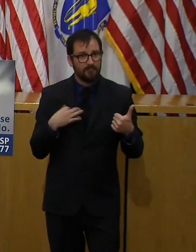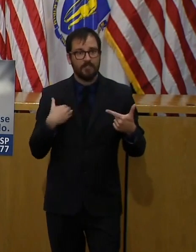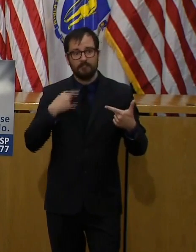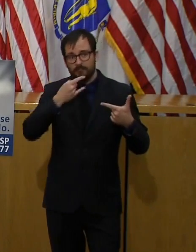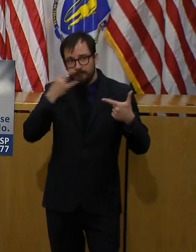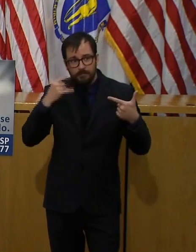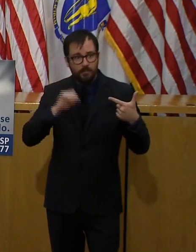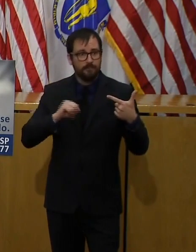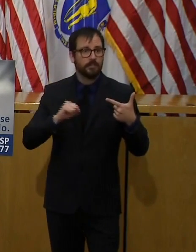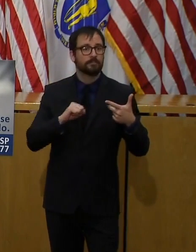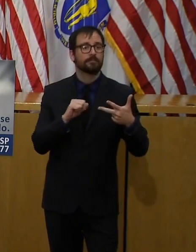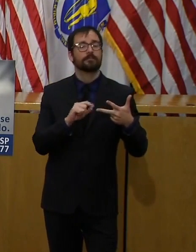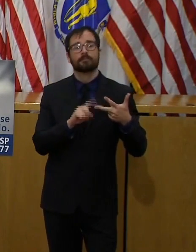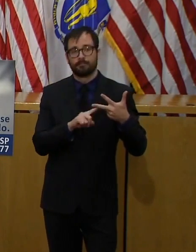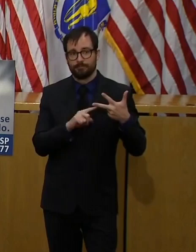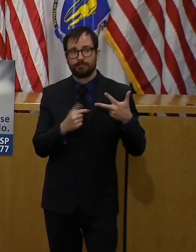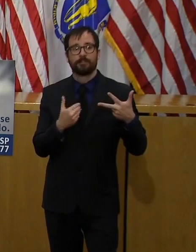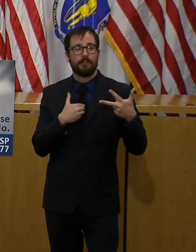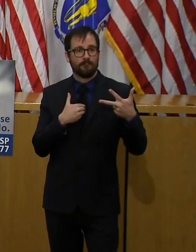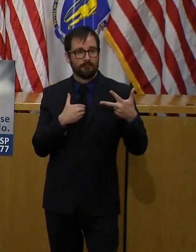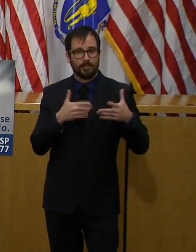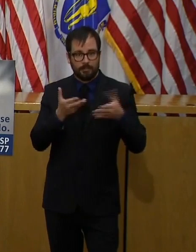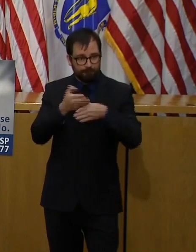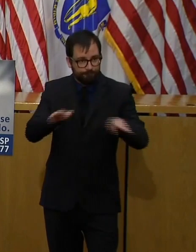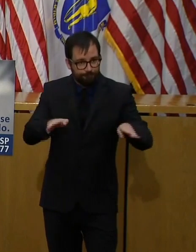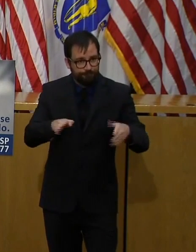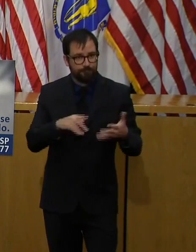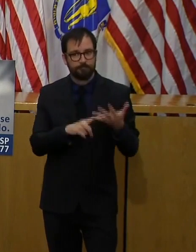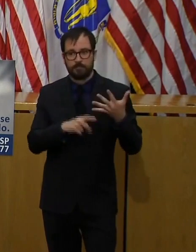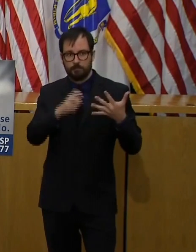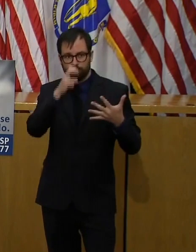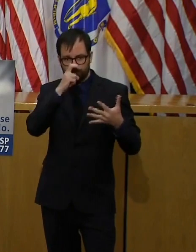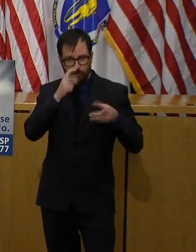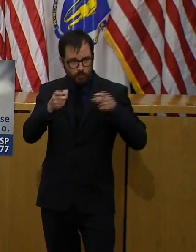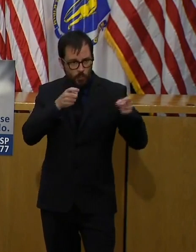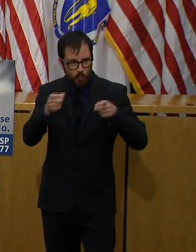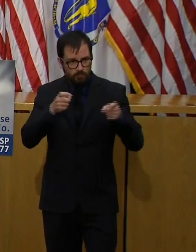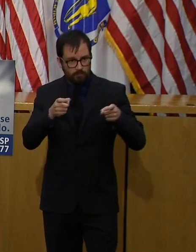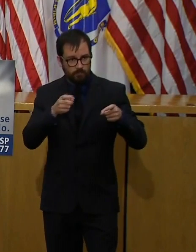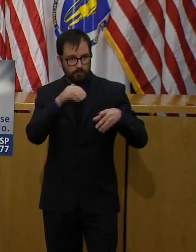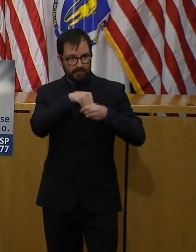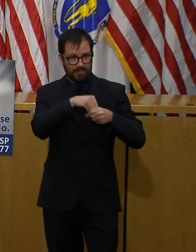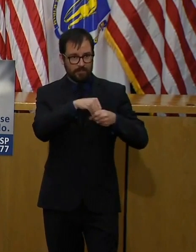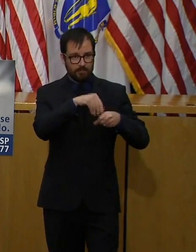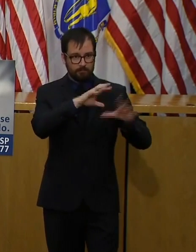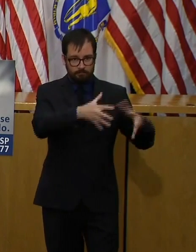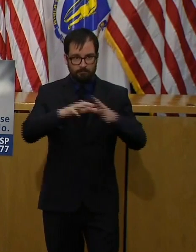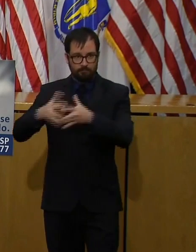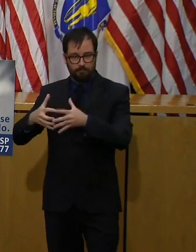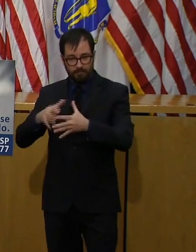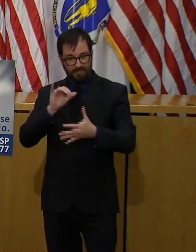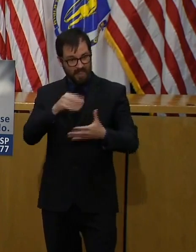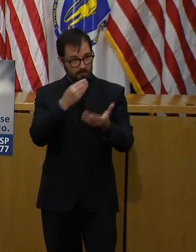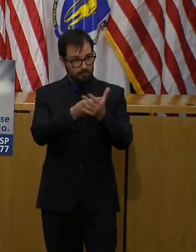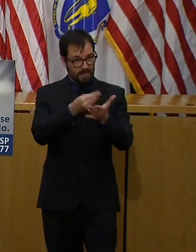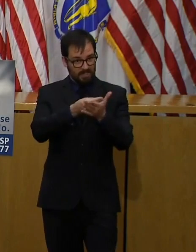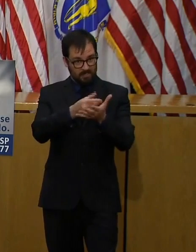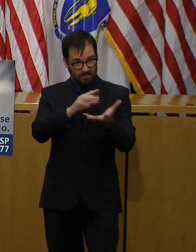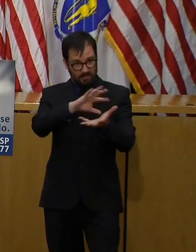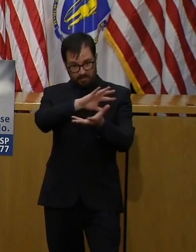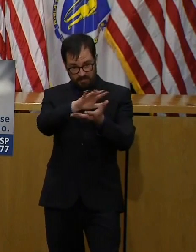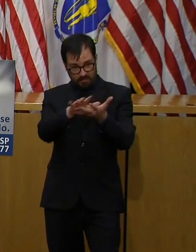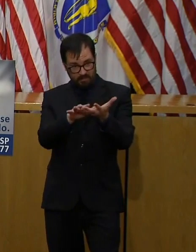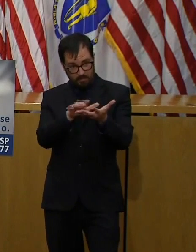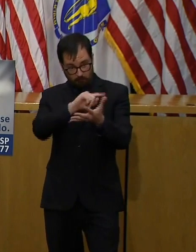can protect our nursing home residents. And that is the attestation. And then, as you know, we have brought in